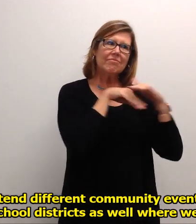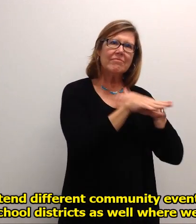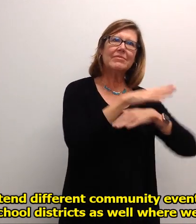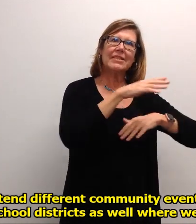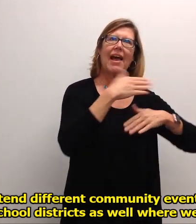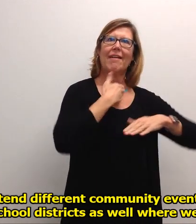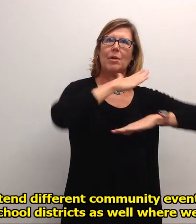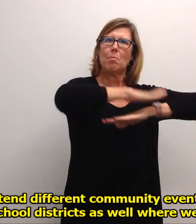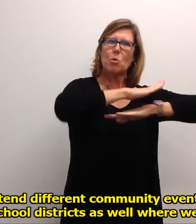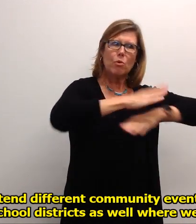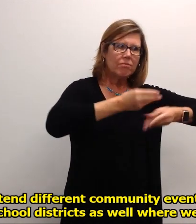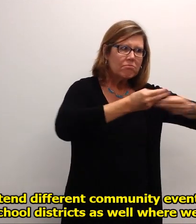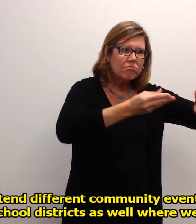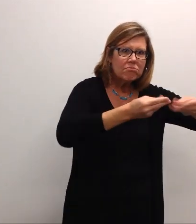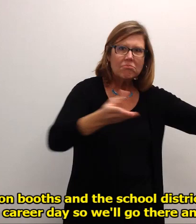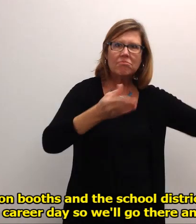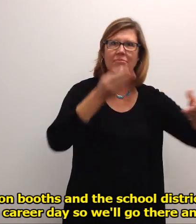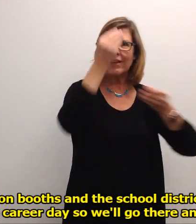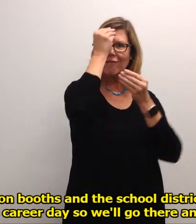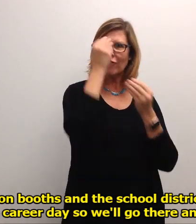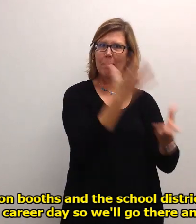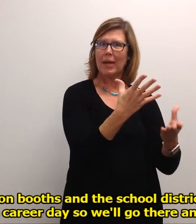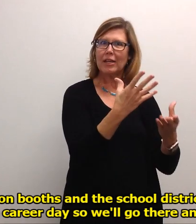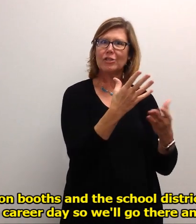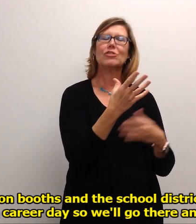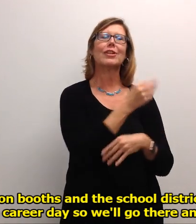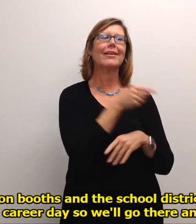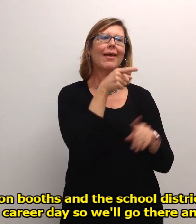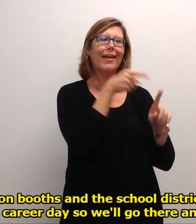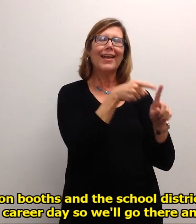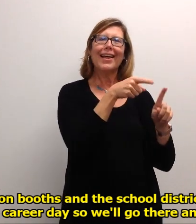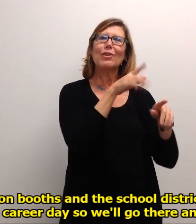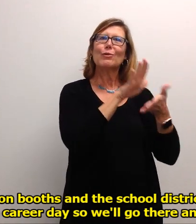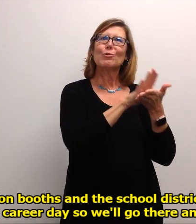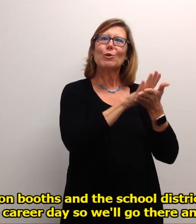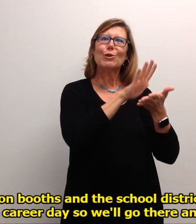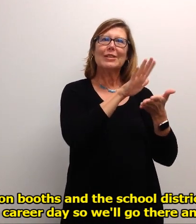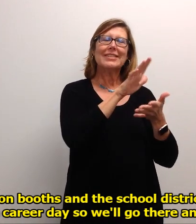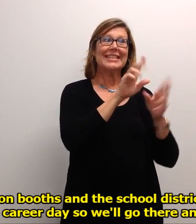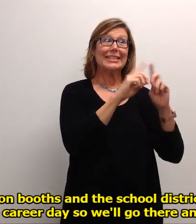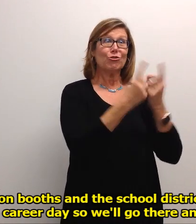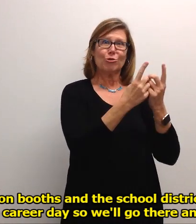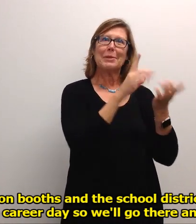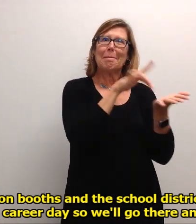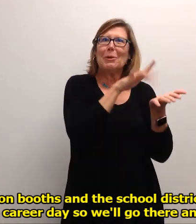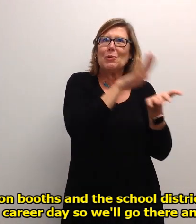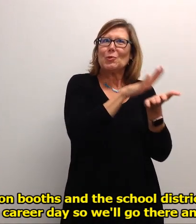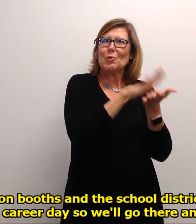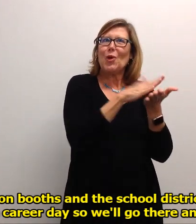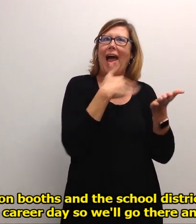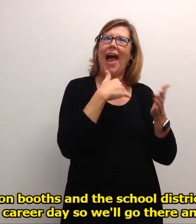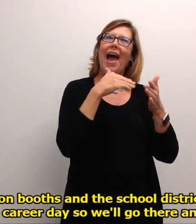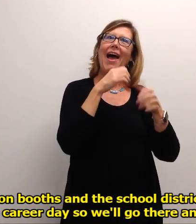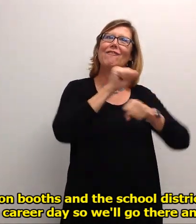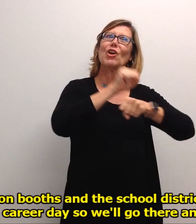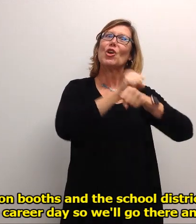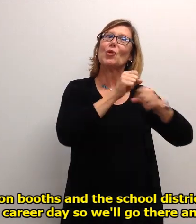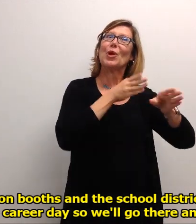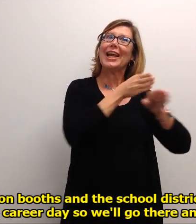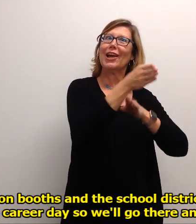well. We will go in and set up information booths, and the school districts, middle school,